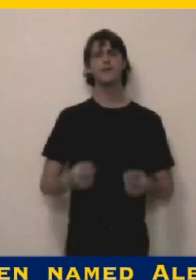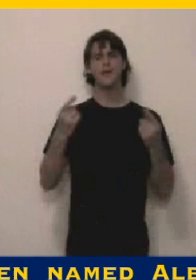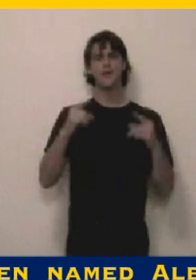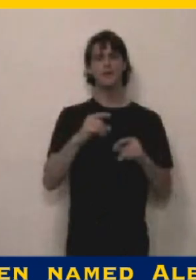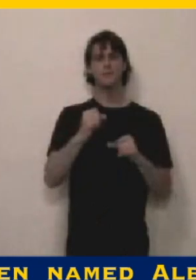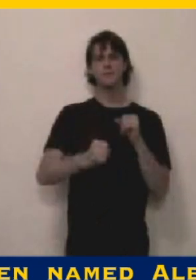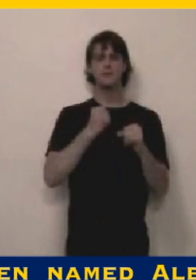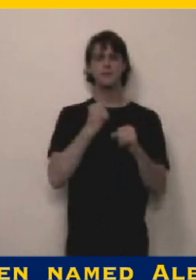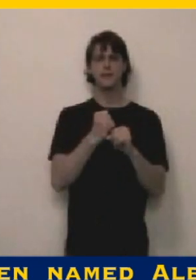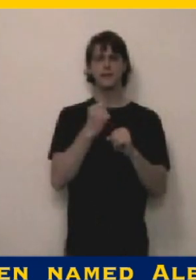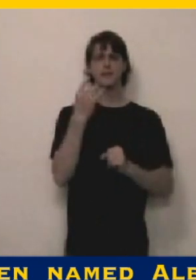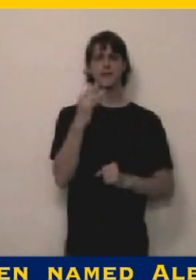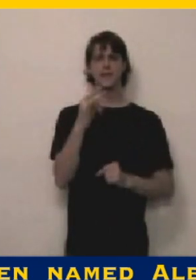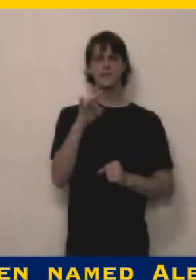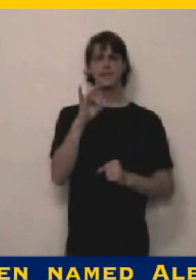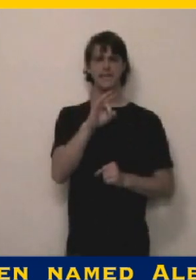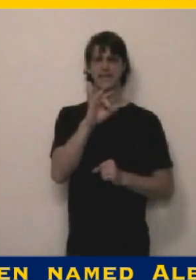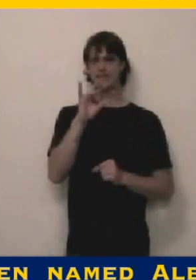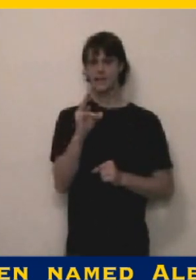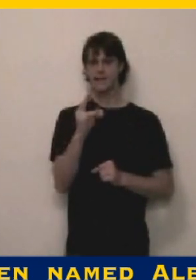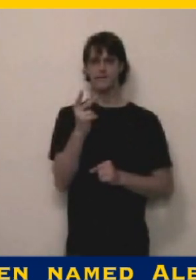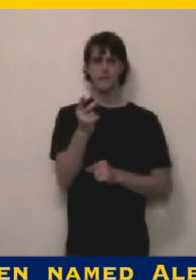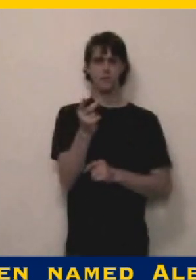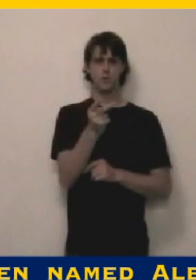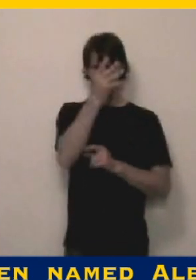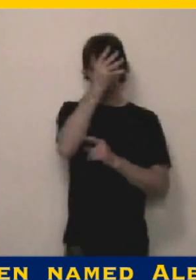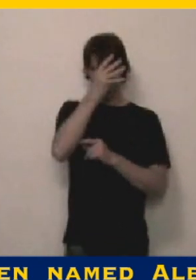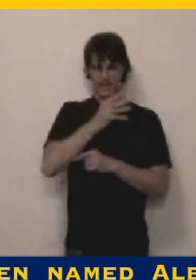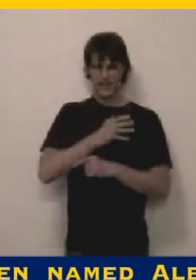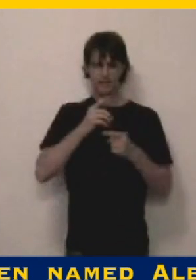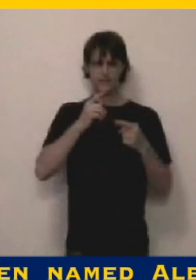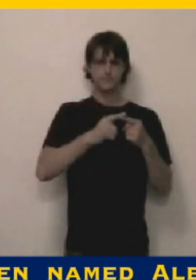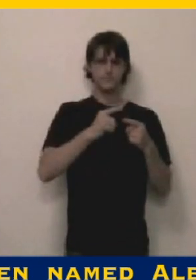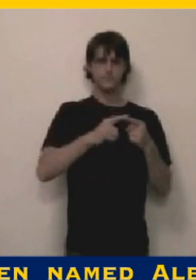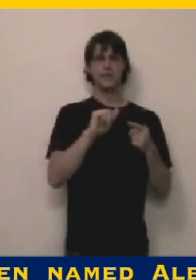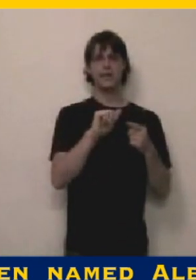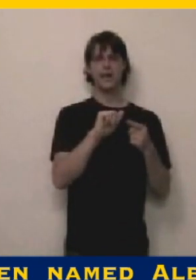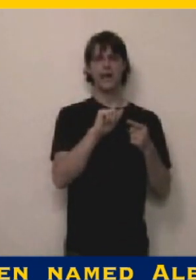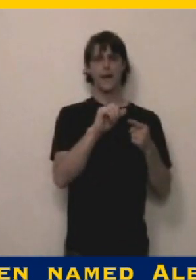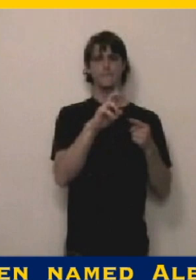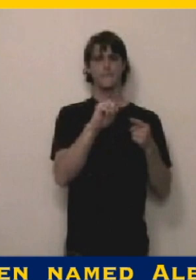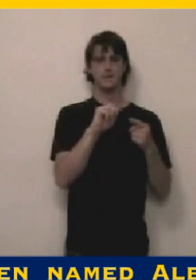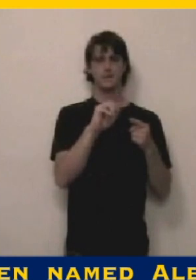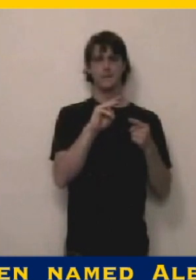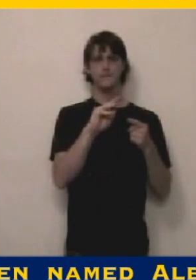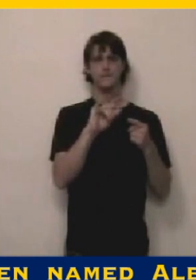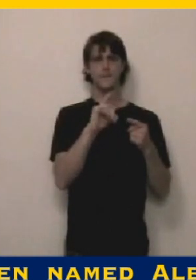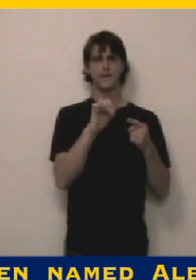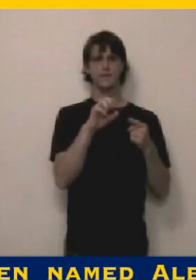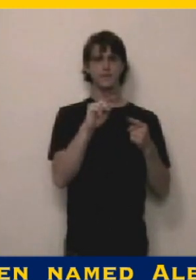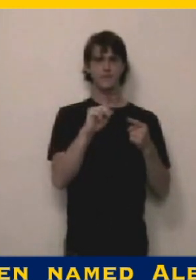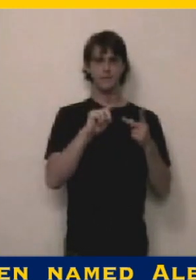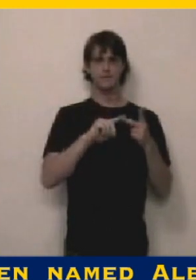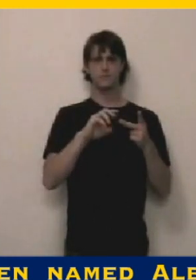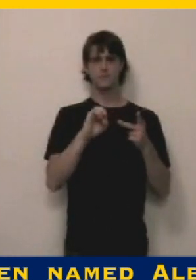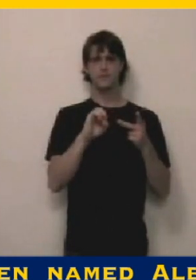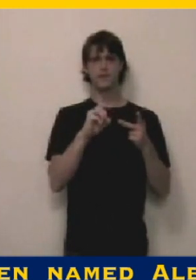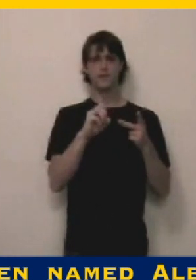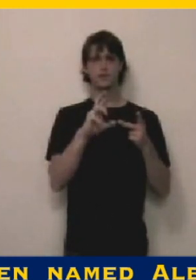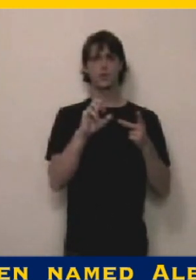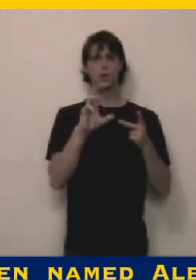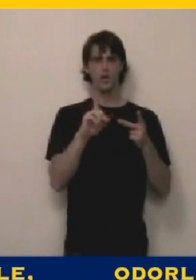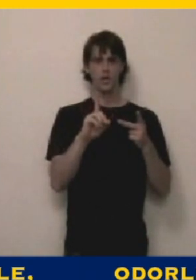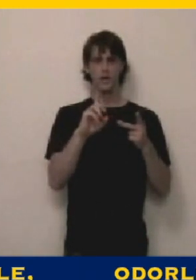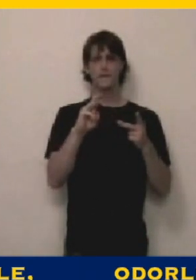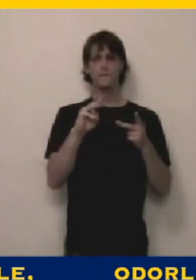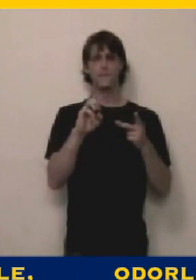In the year 1887, 2 men named Albert Michelson and Edward Morley performed an experiment intended to provide direct